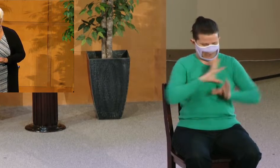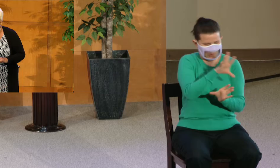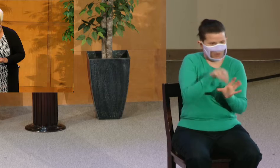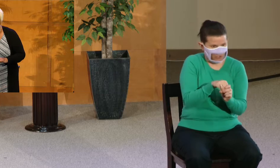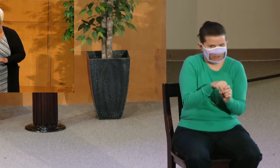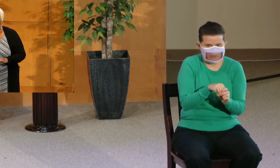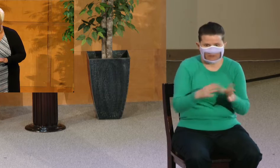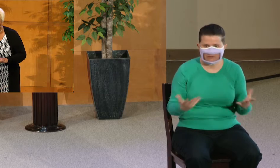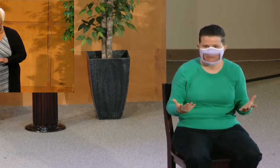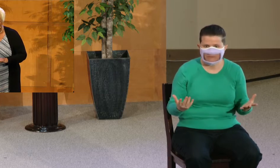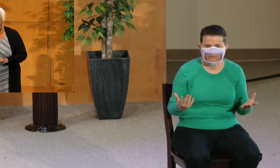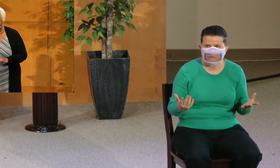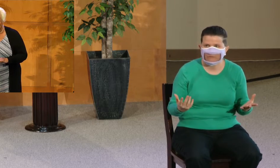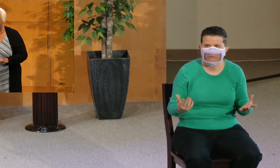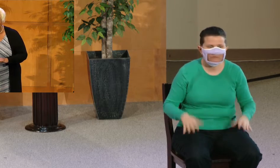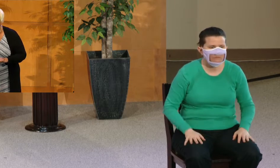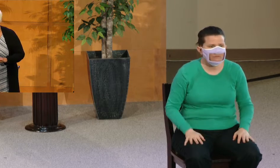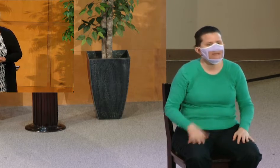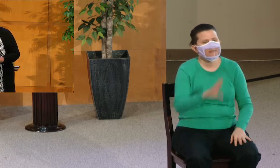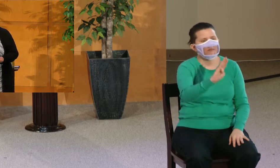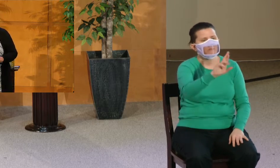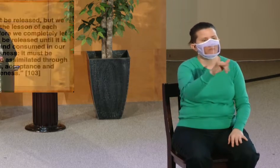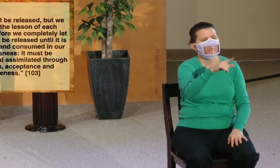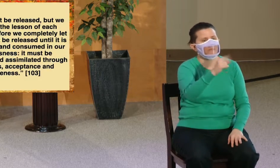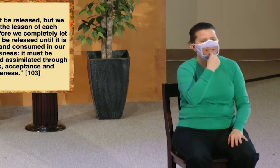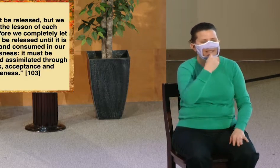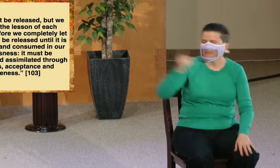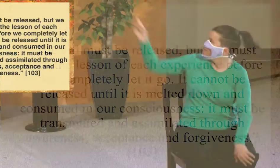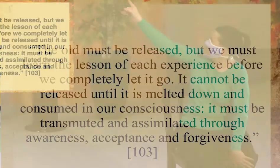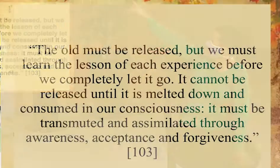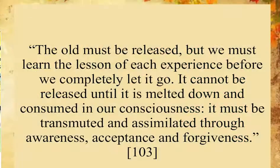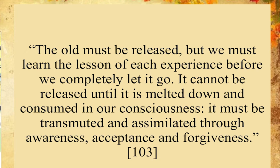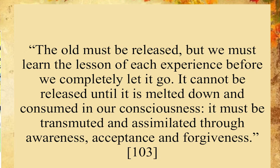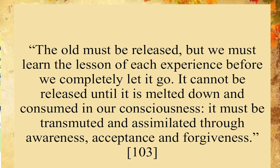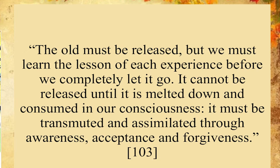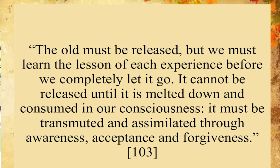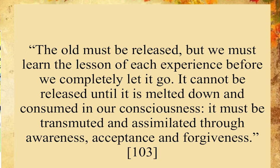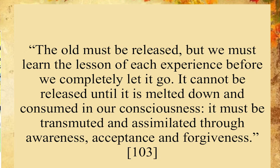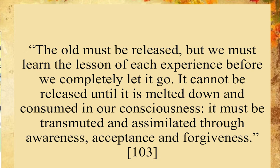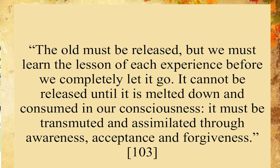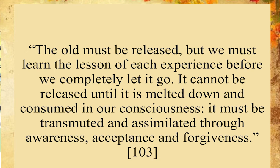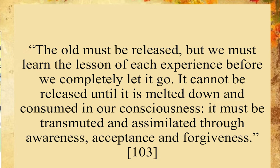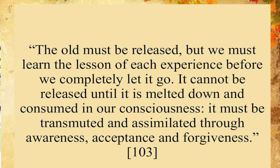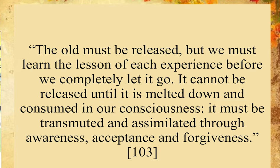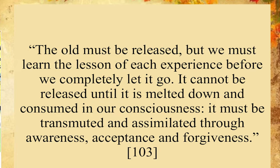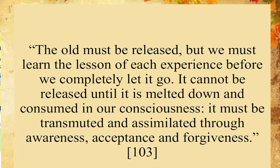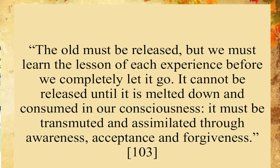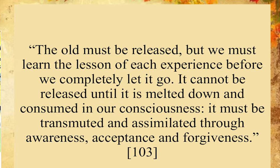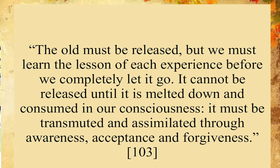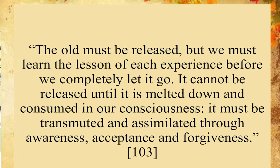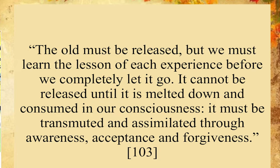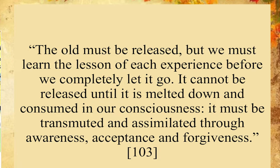Brumett says this: the old must be released, but we must learn the lesson of each experience before